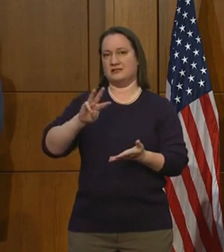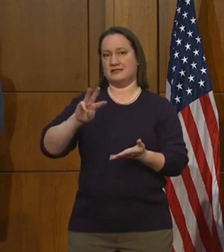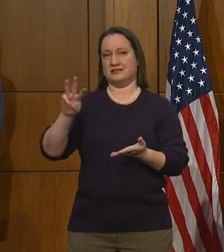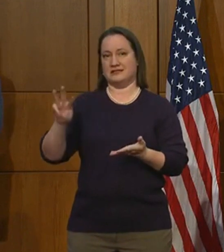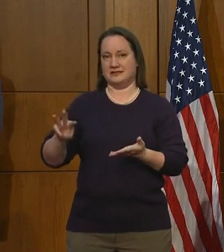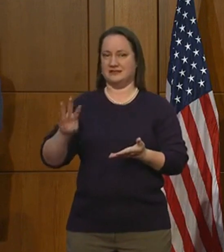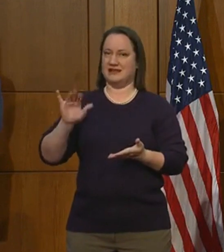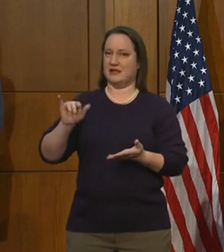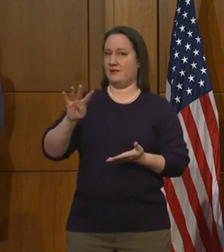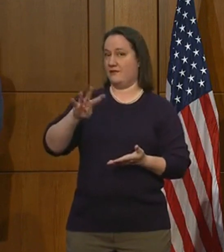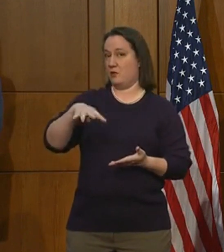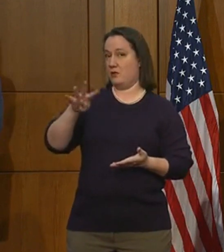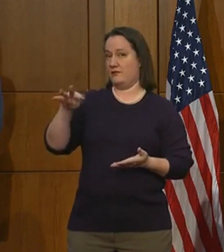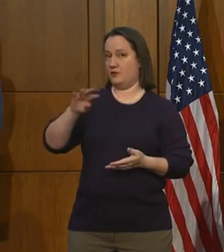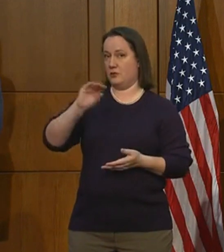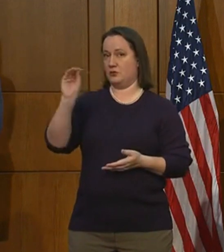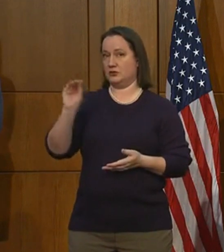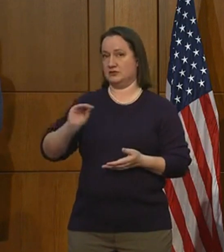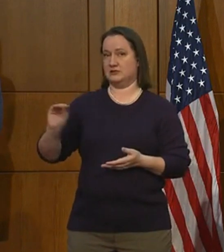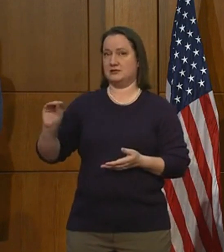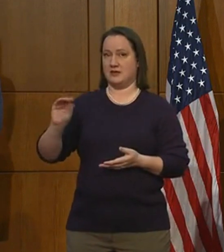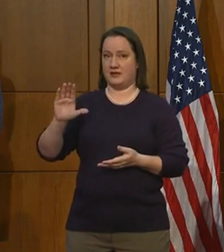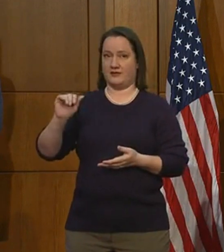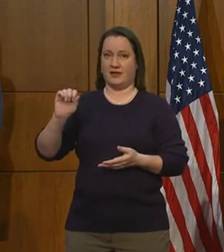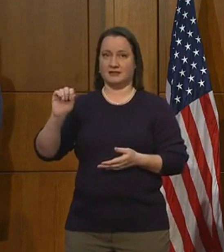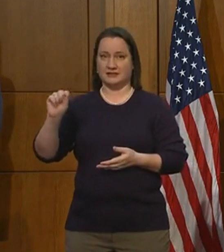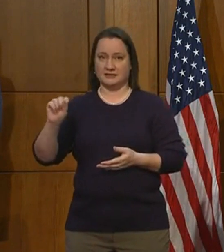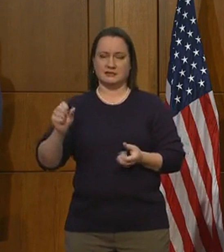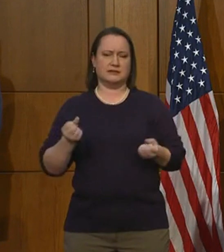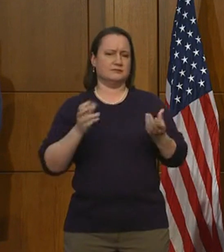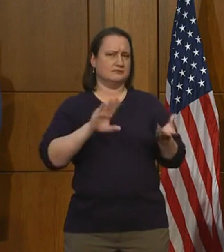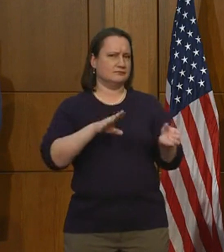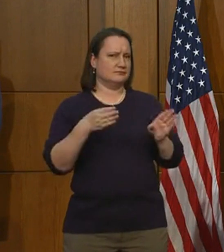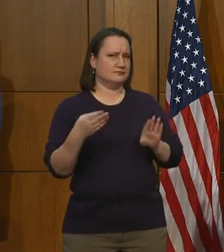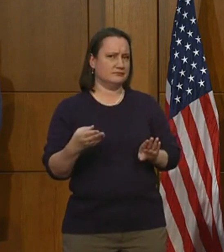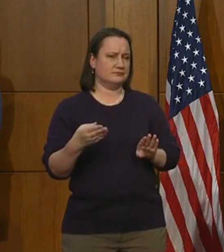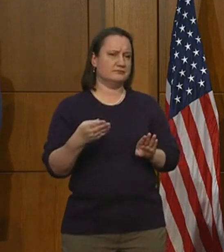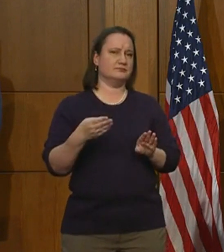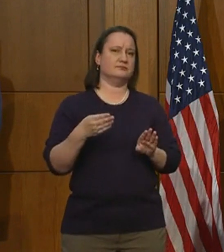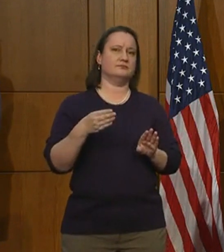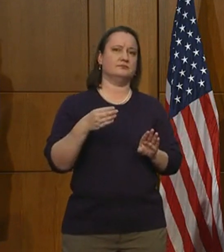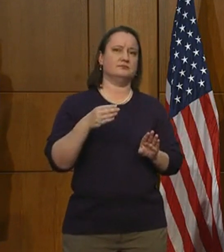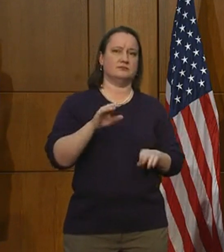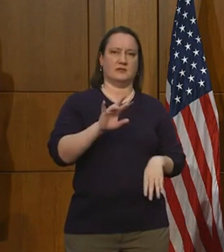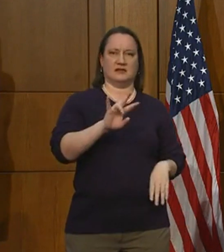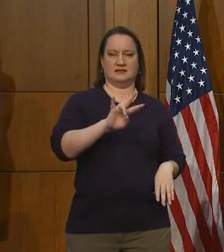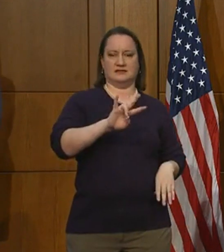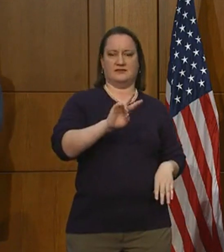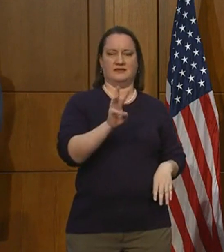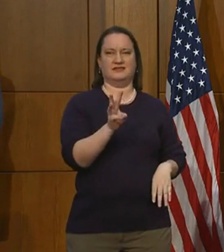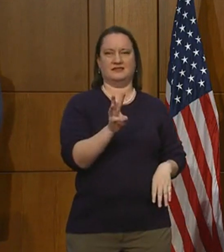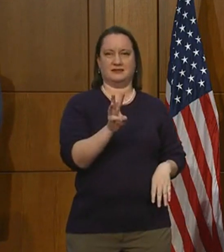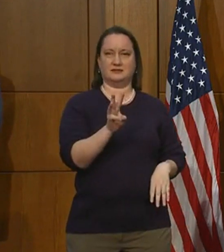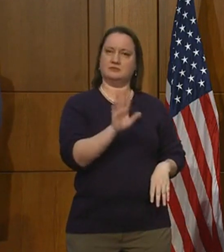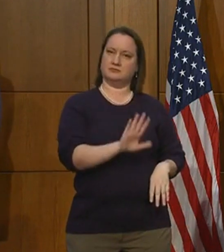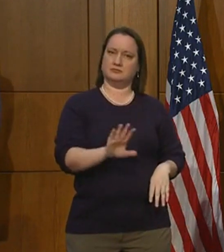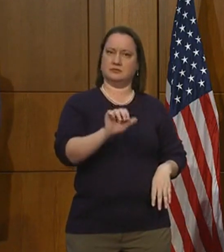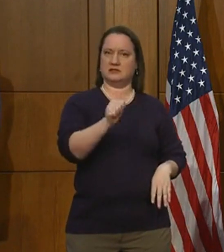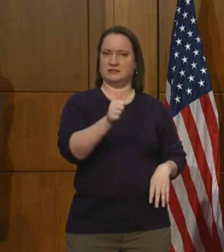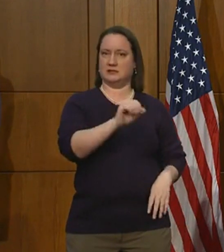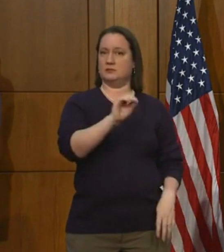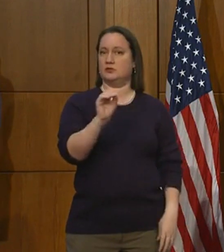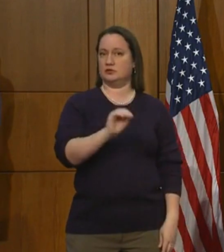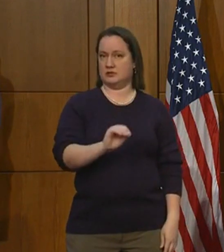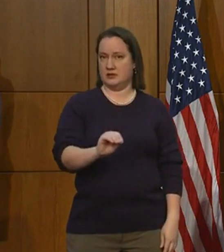8,466. That's 44% of the cases, and the deaths in that community 76, or about